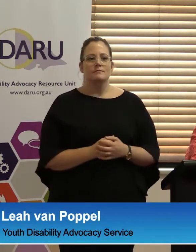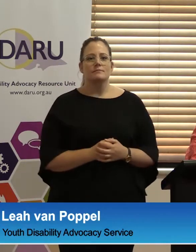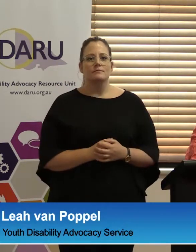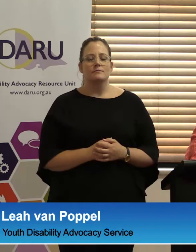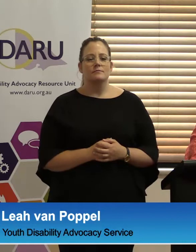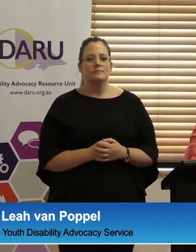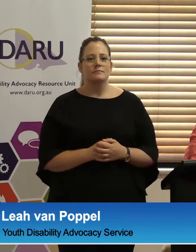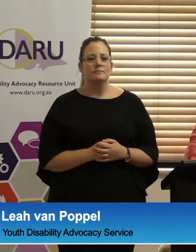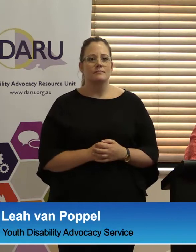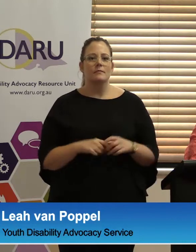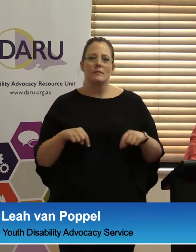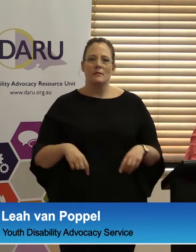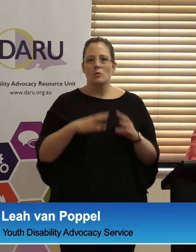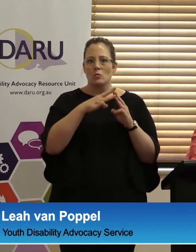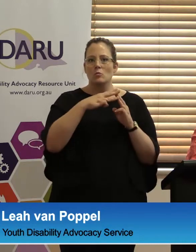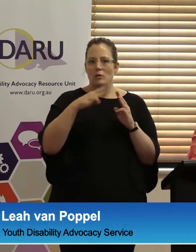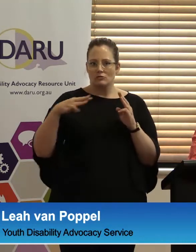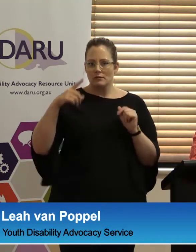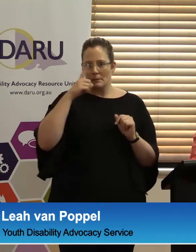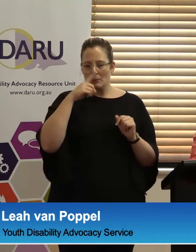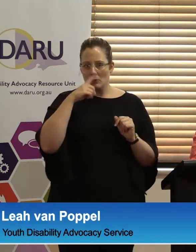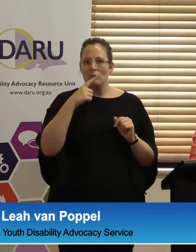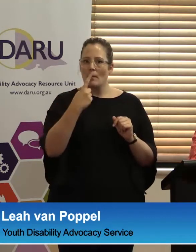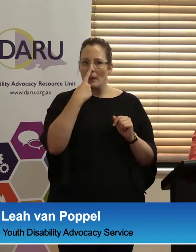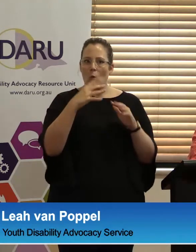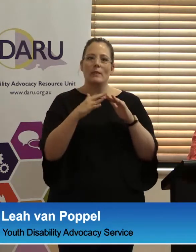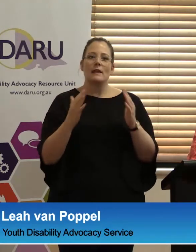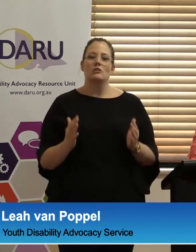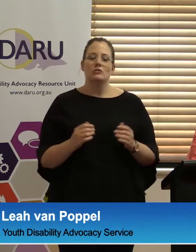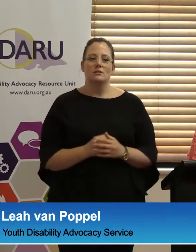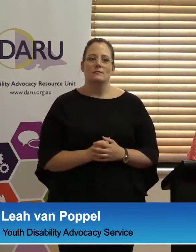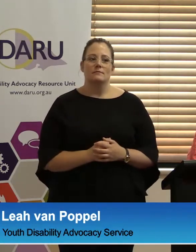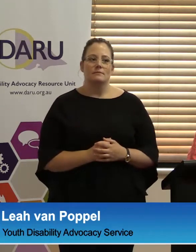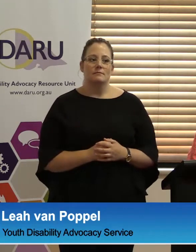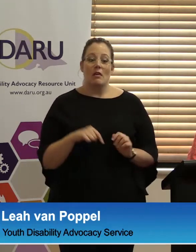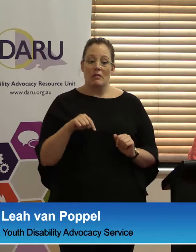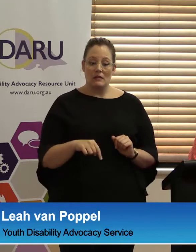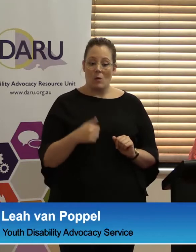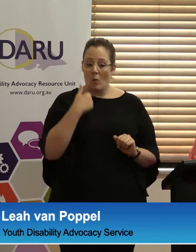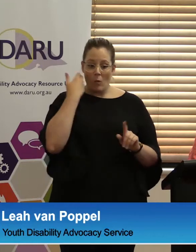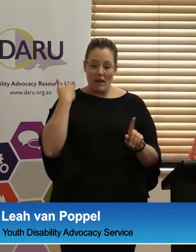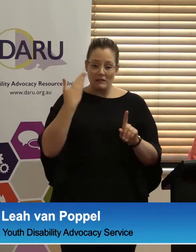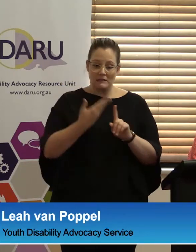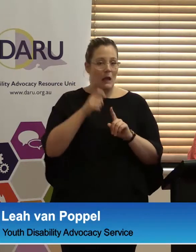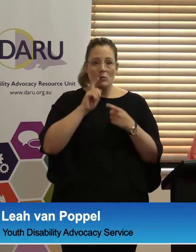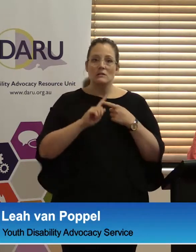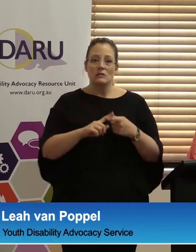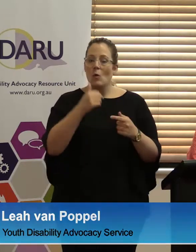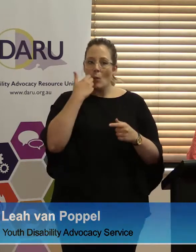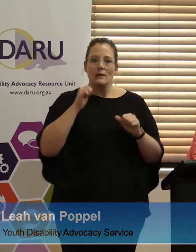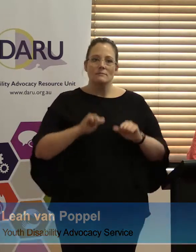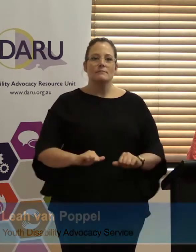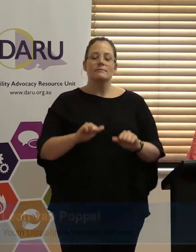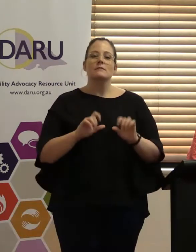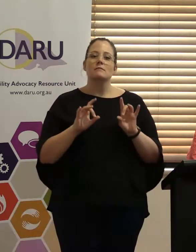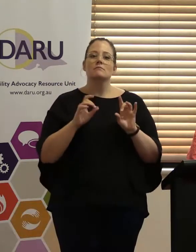the Wurundjeri people of the Kulin Nation. This always was and always will be Aboriginal land. And I want to